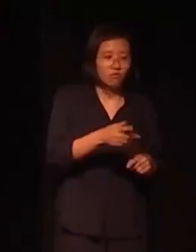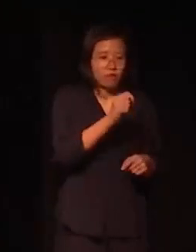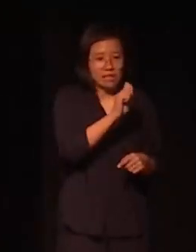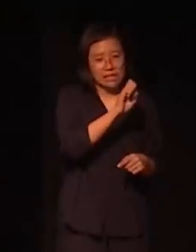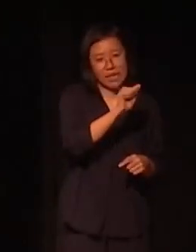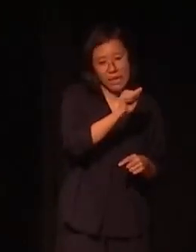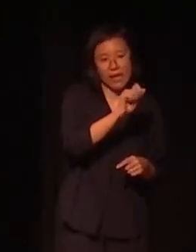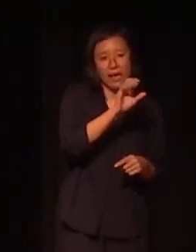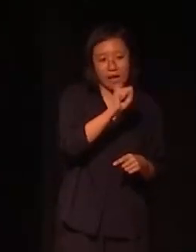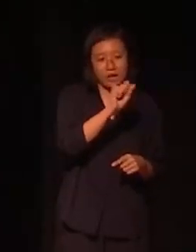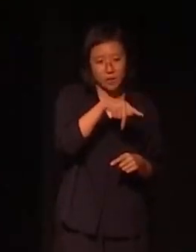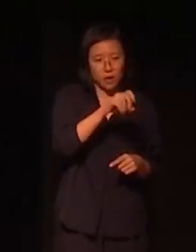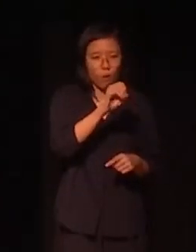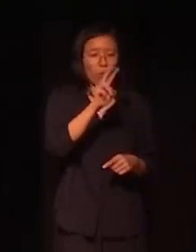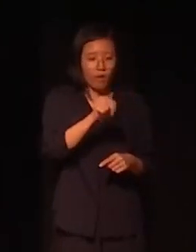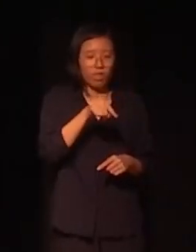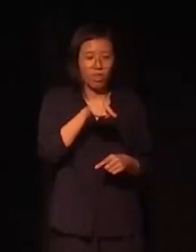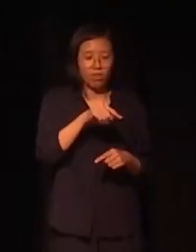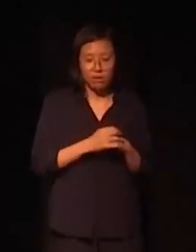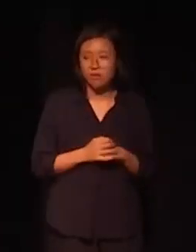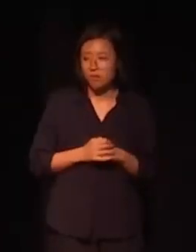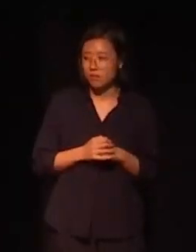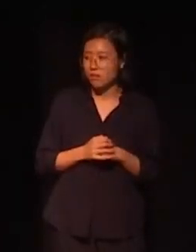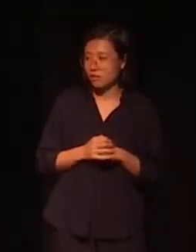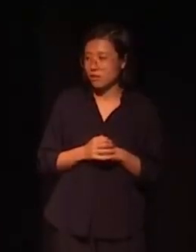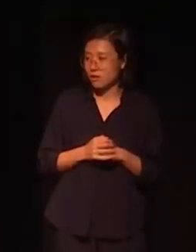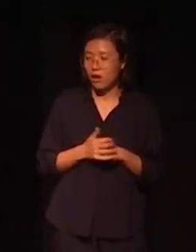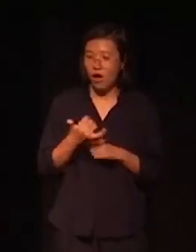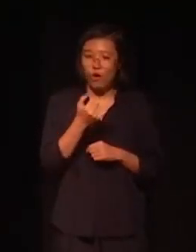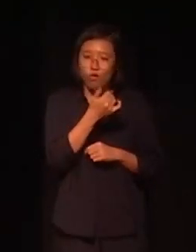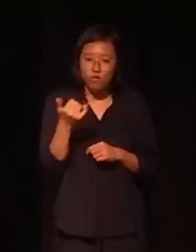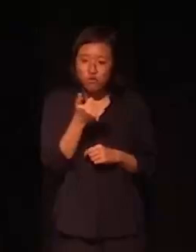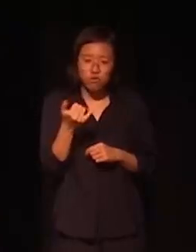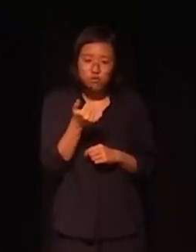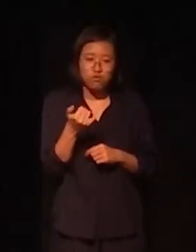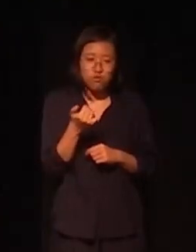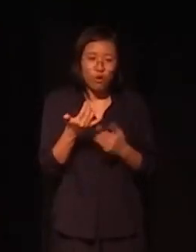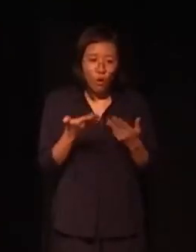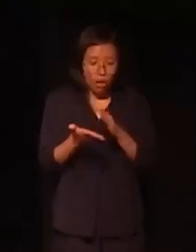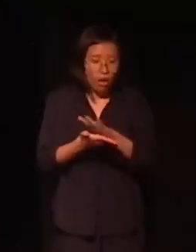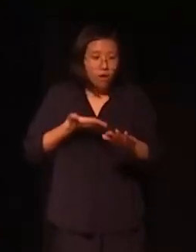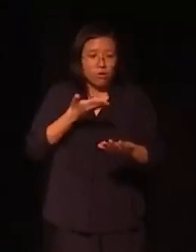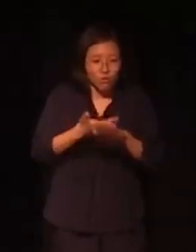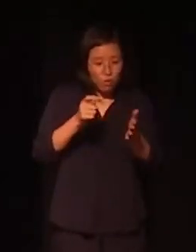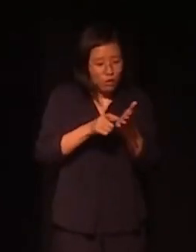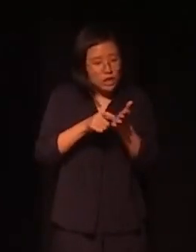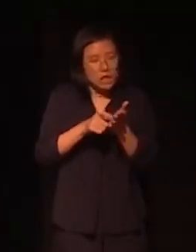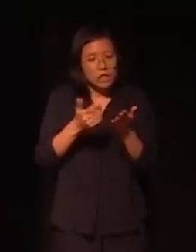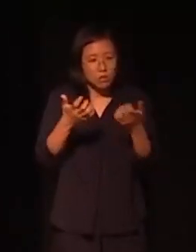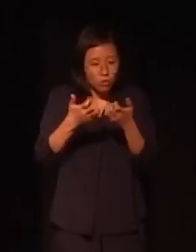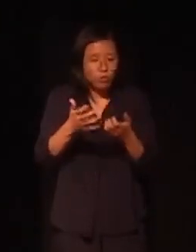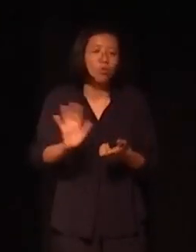abbreviation TSP. And then sometimes we know that we don't have to use to repeat the measure word in